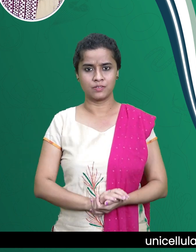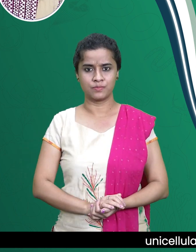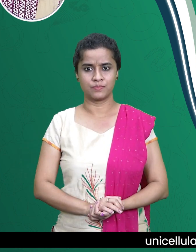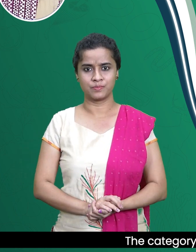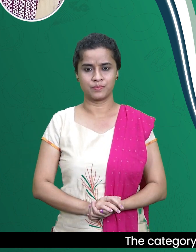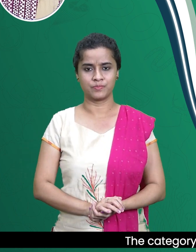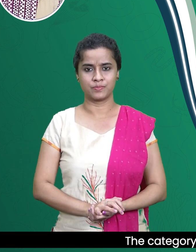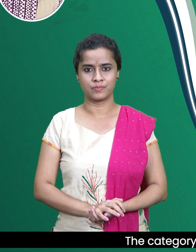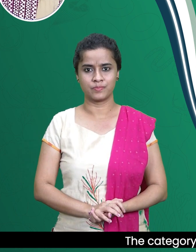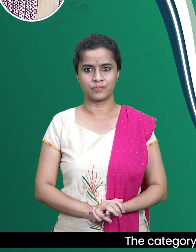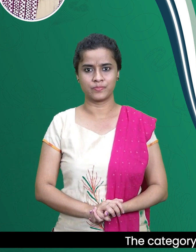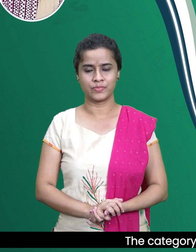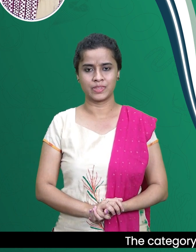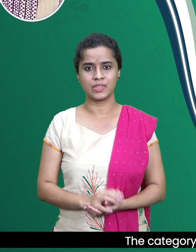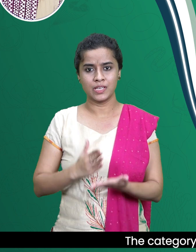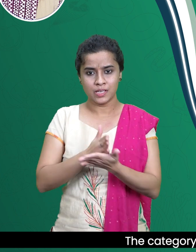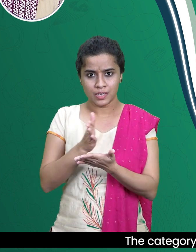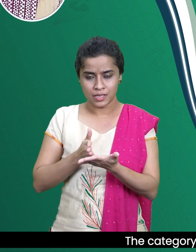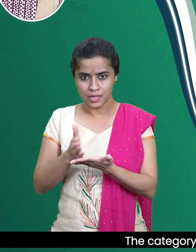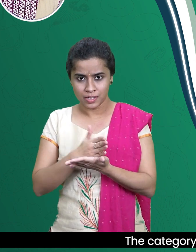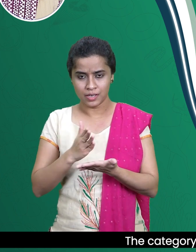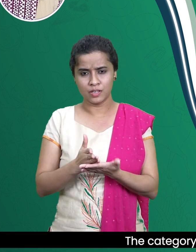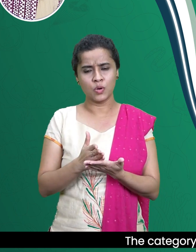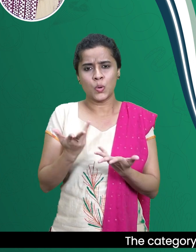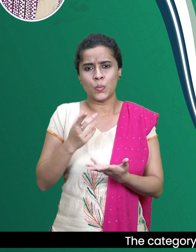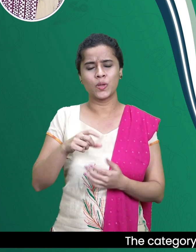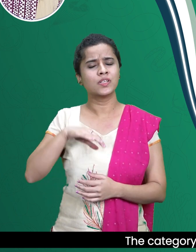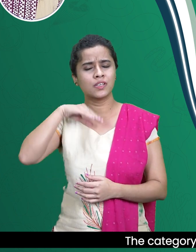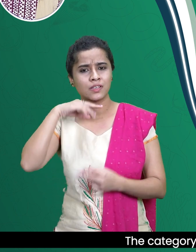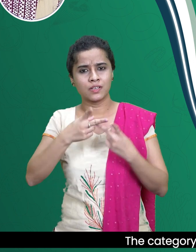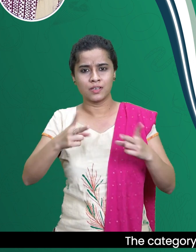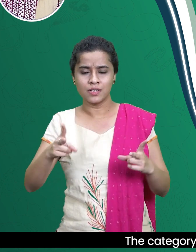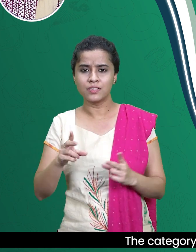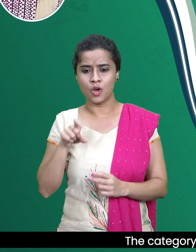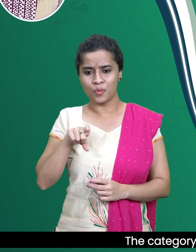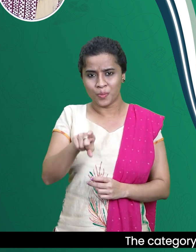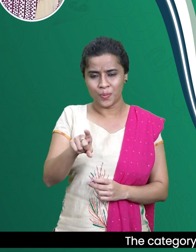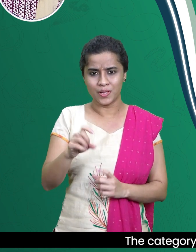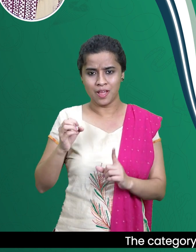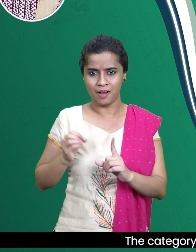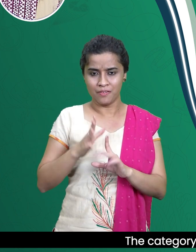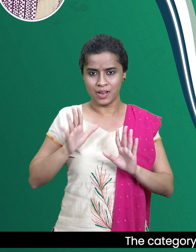The category to which a disease-causing organism